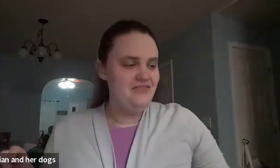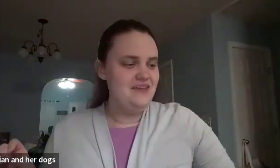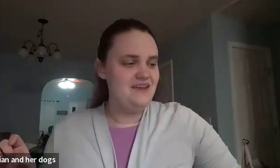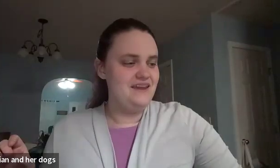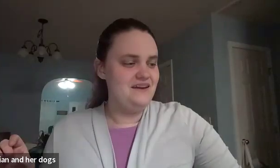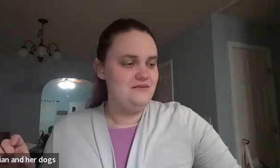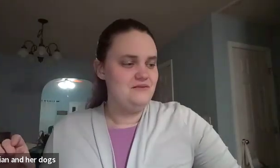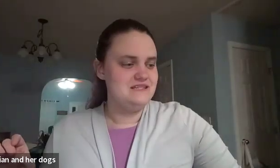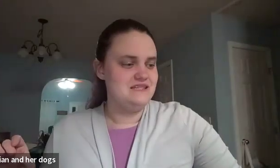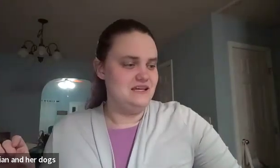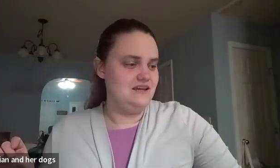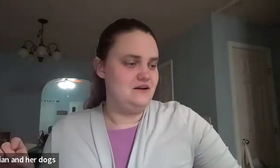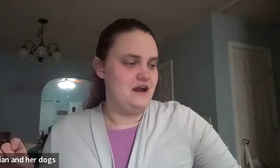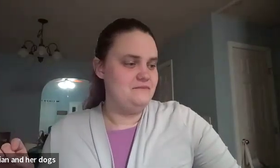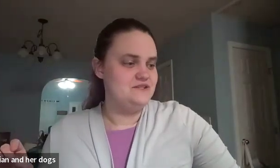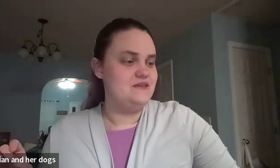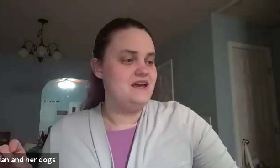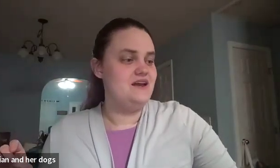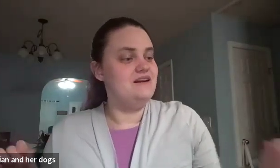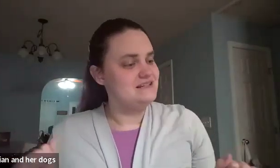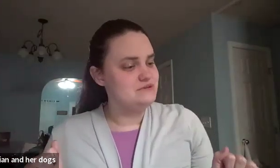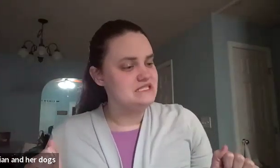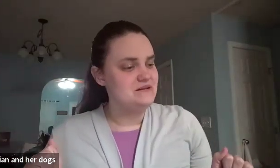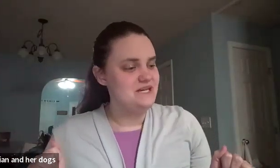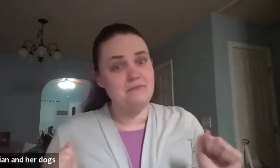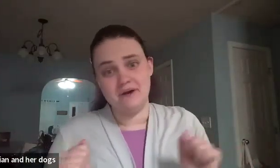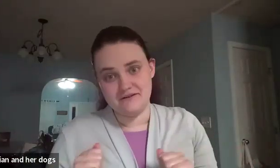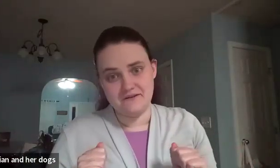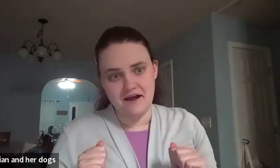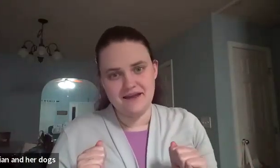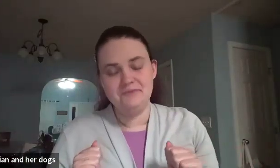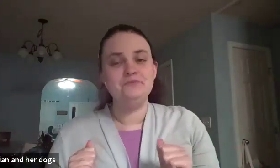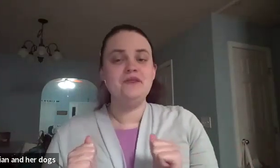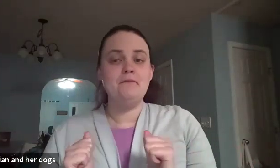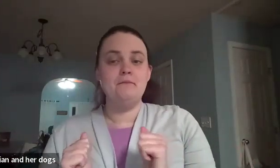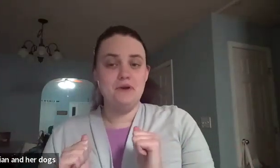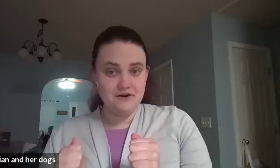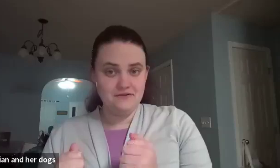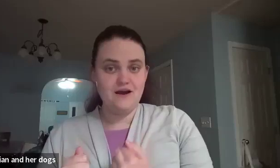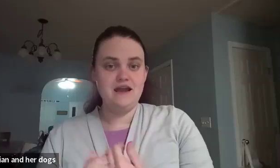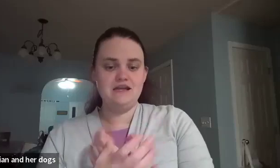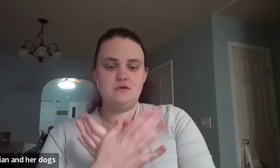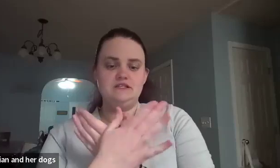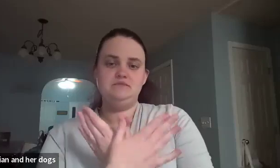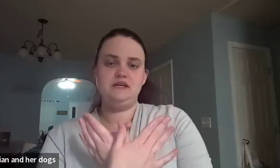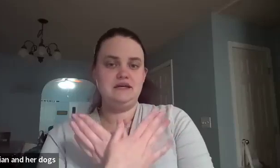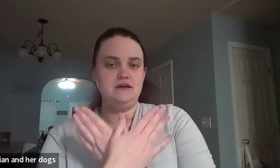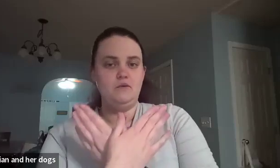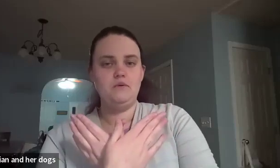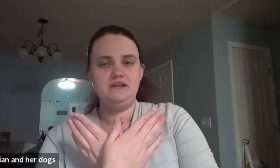And then let's see. Okay. So then our next one's going to be butterfly. Butterfly is going to be what we